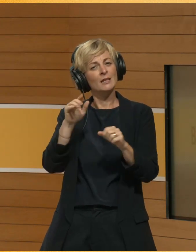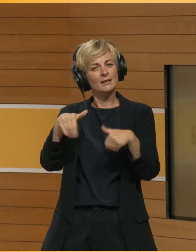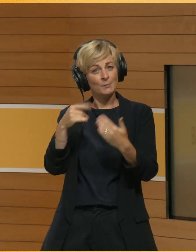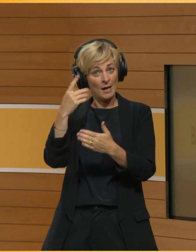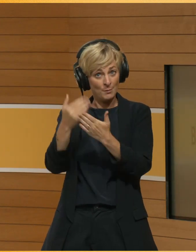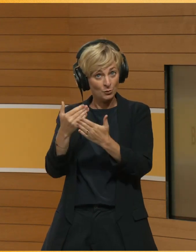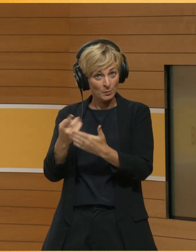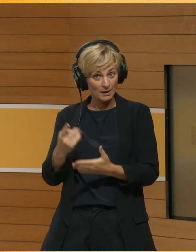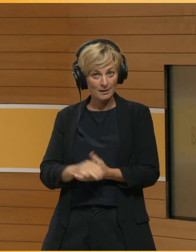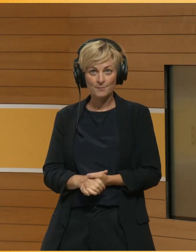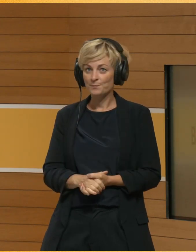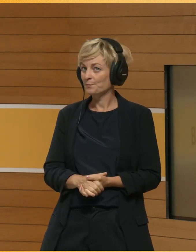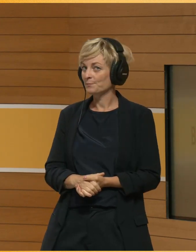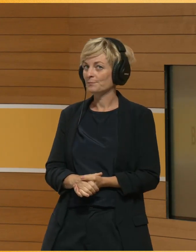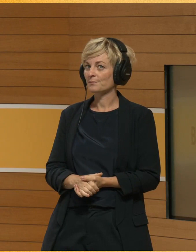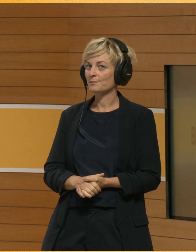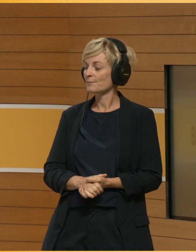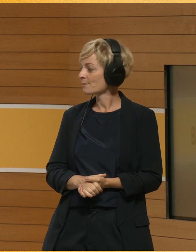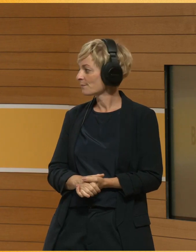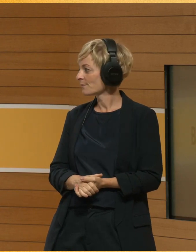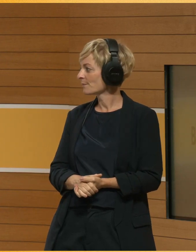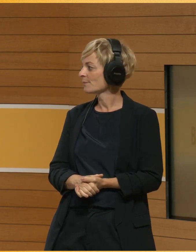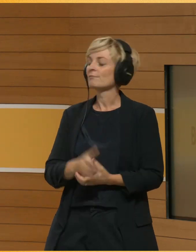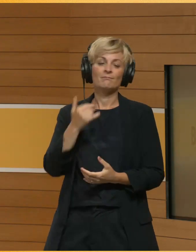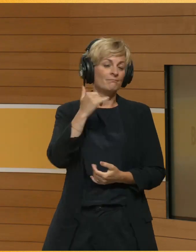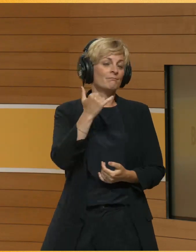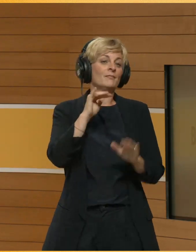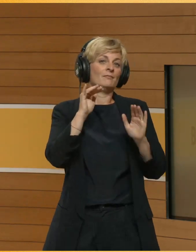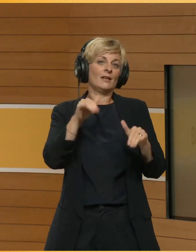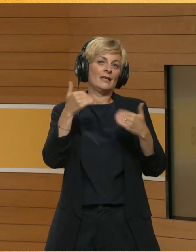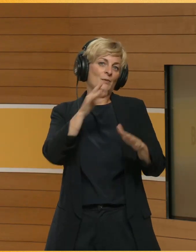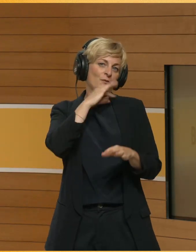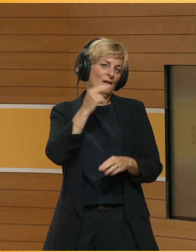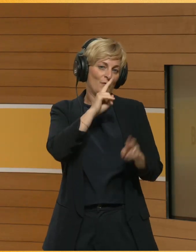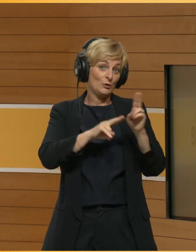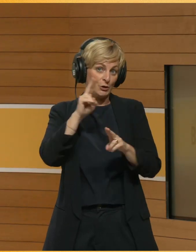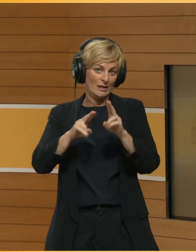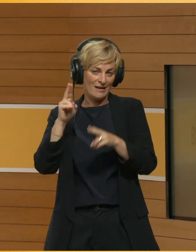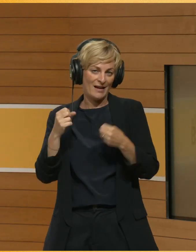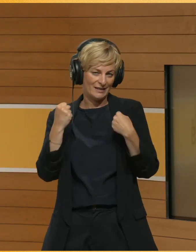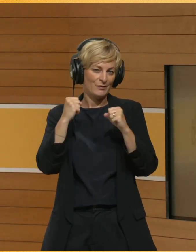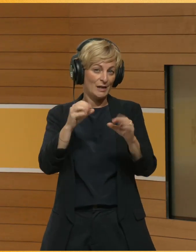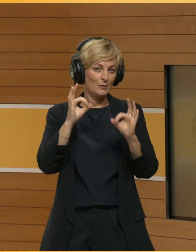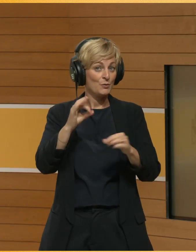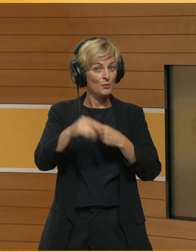taking place, but one that I'd like to highlight today is our Transition to Practice